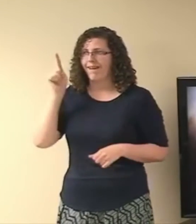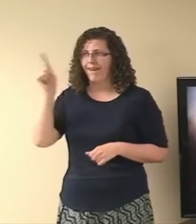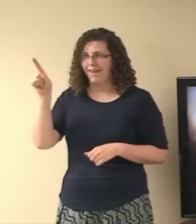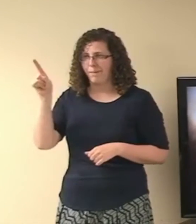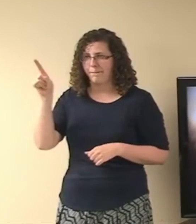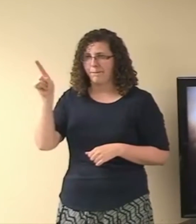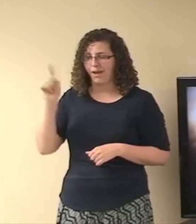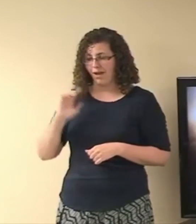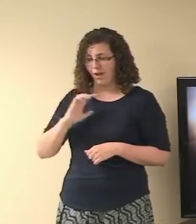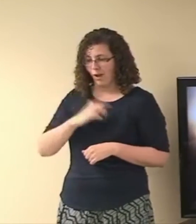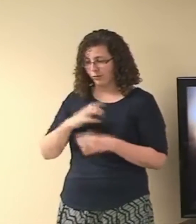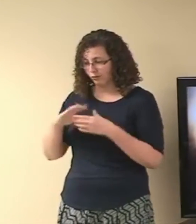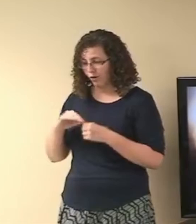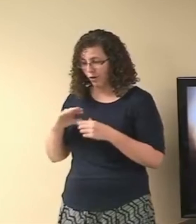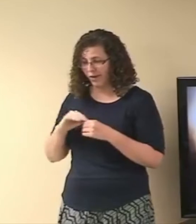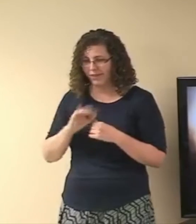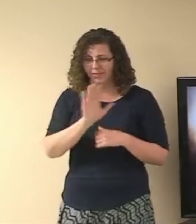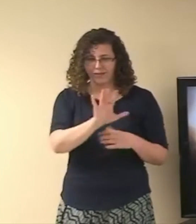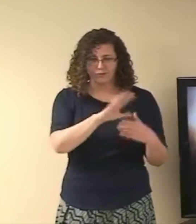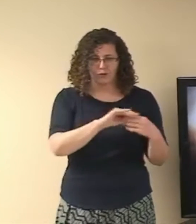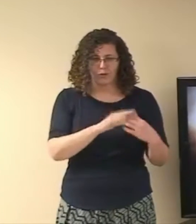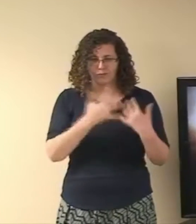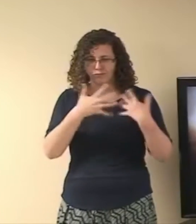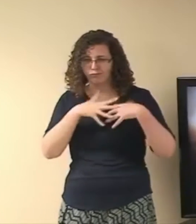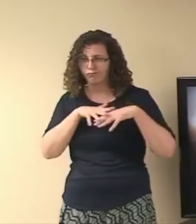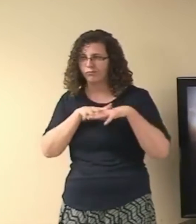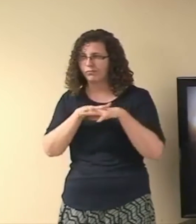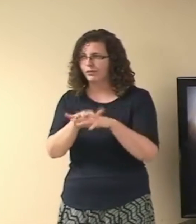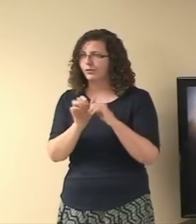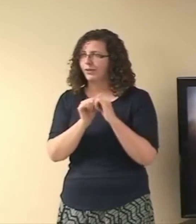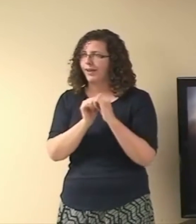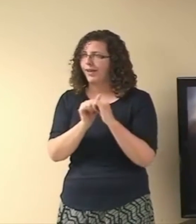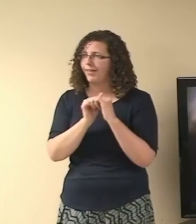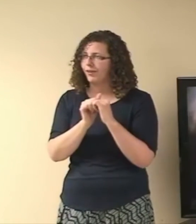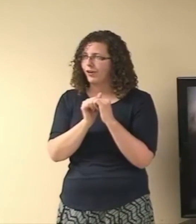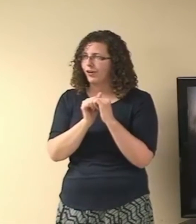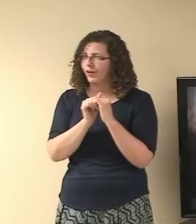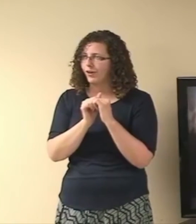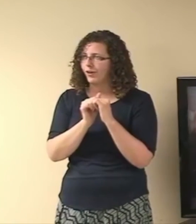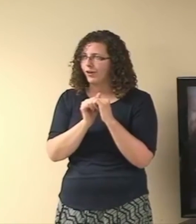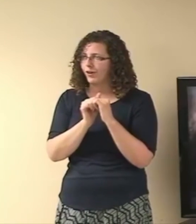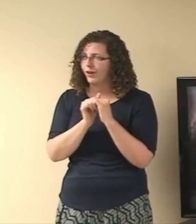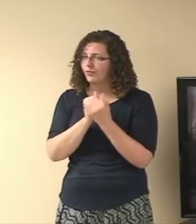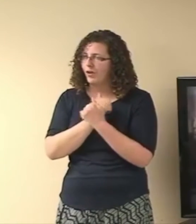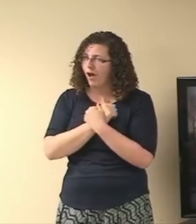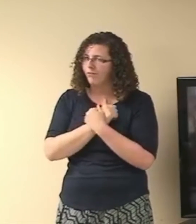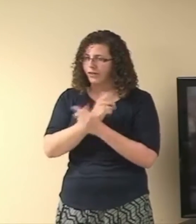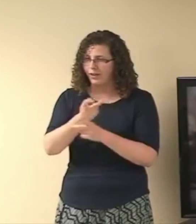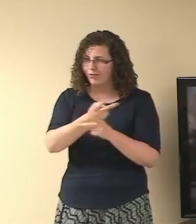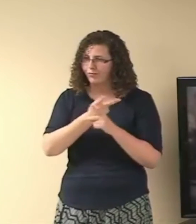weaving our callings, our stories together for us to love and to care for each other,